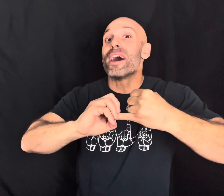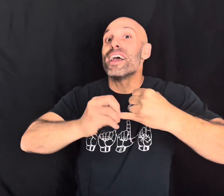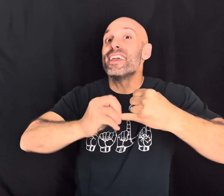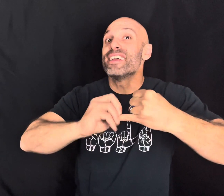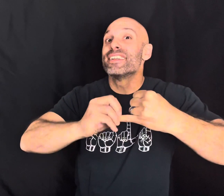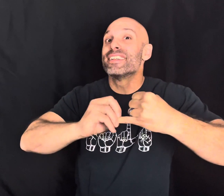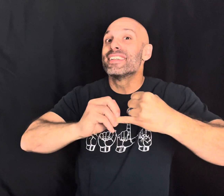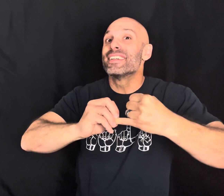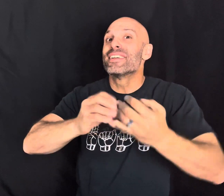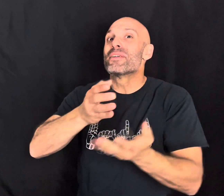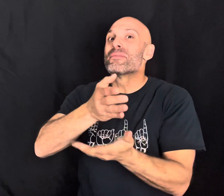pie.